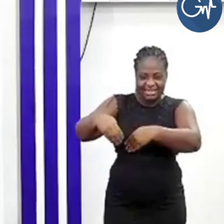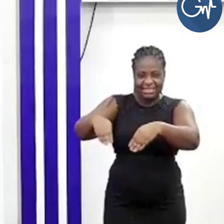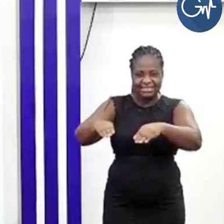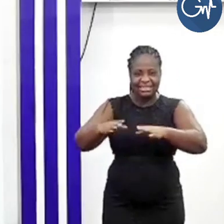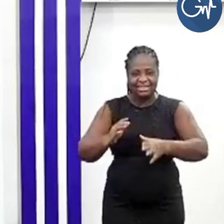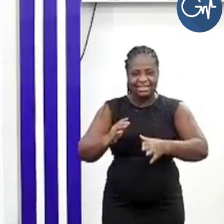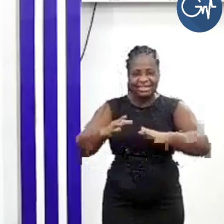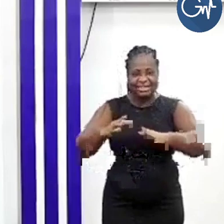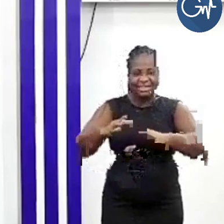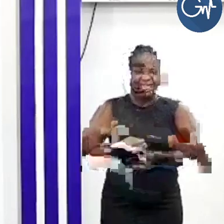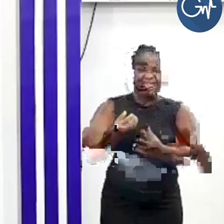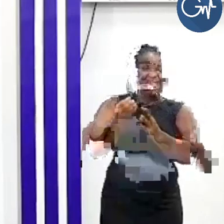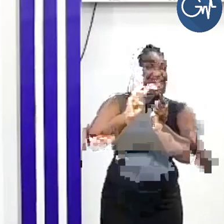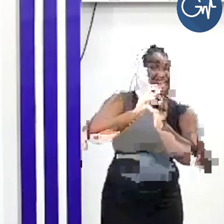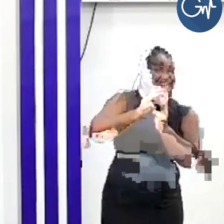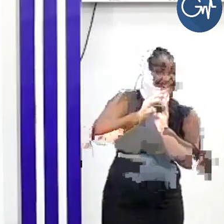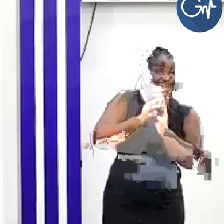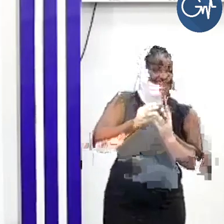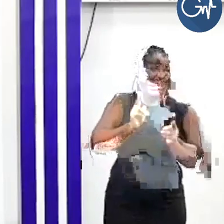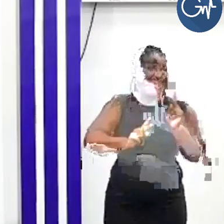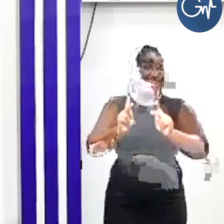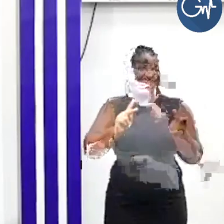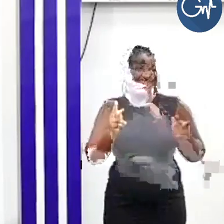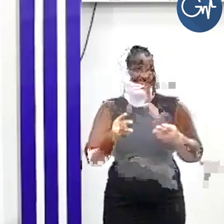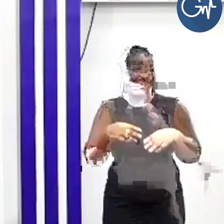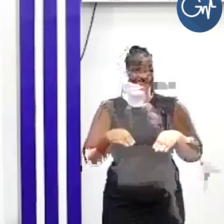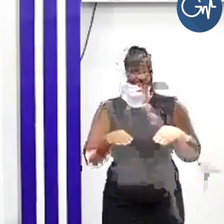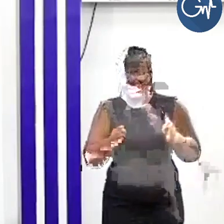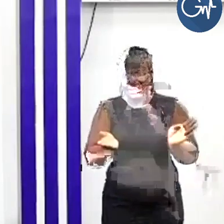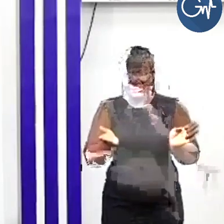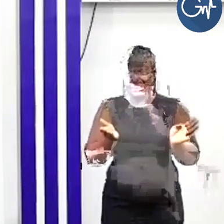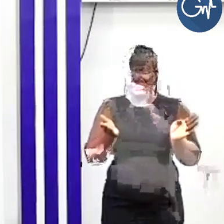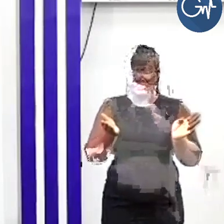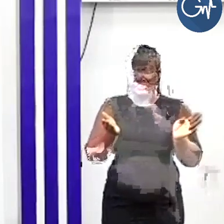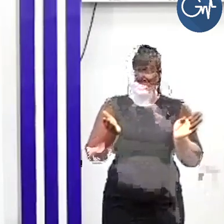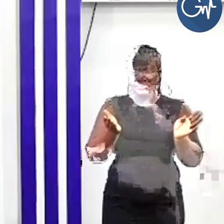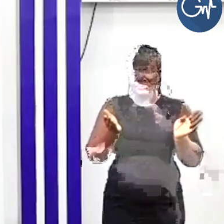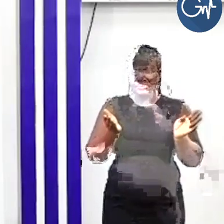roadsides, purchase sellers for